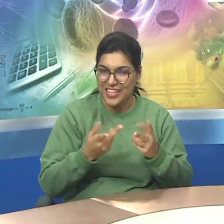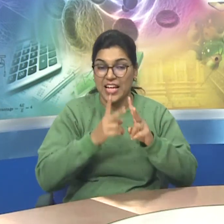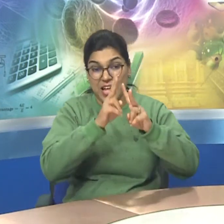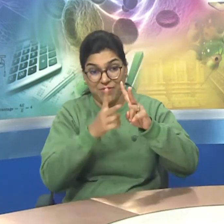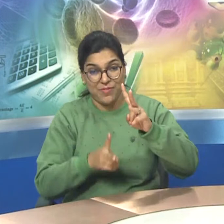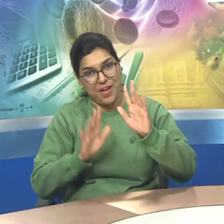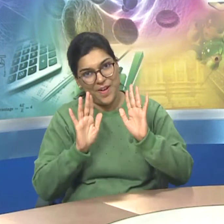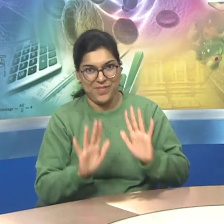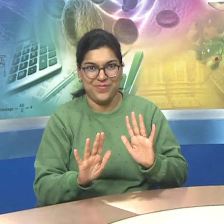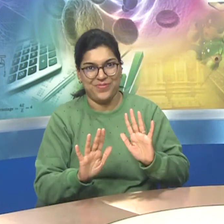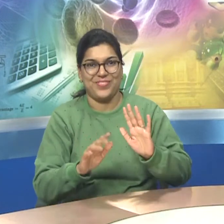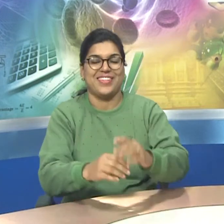abstract.